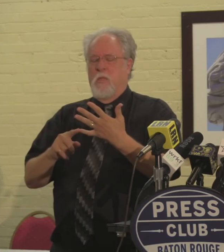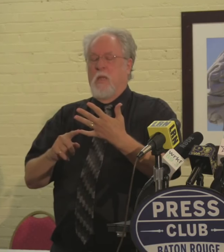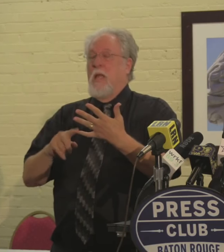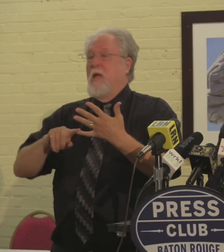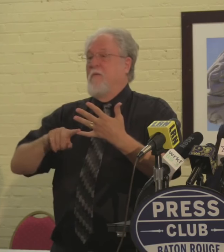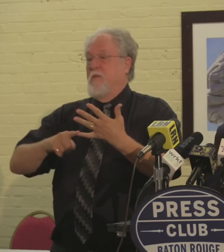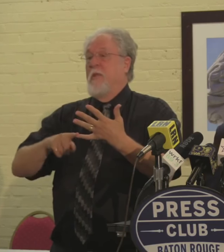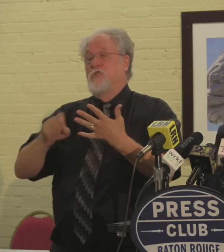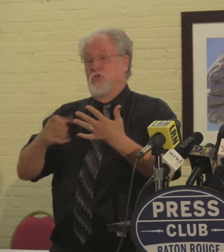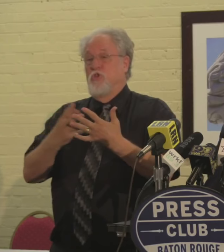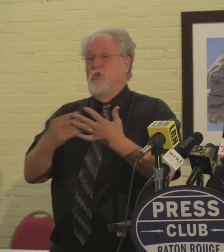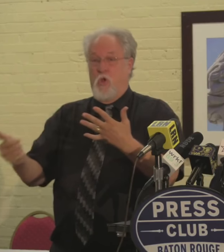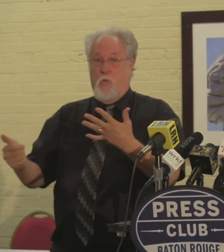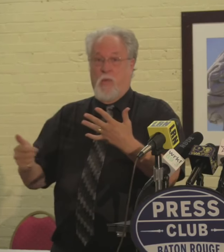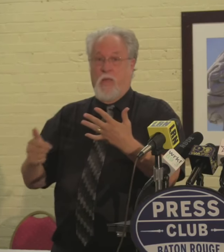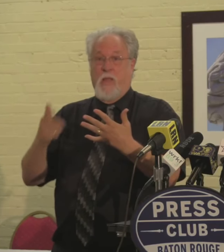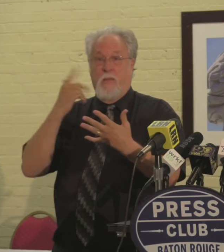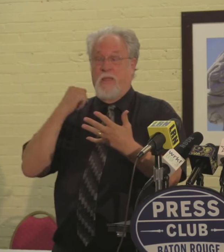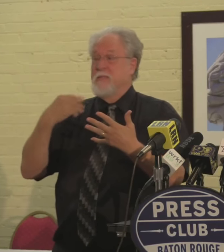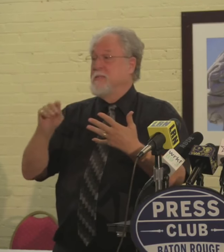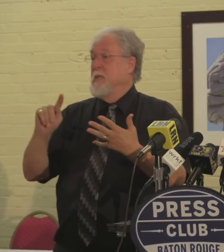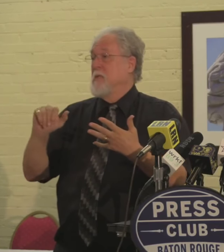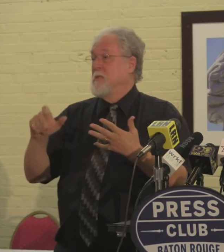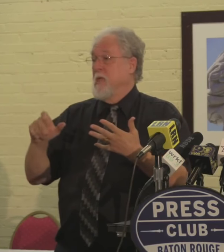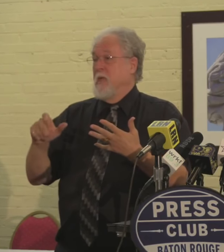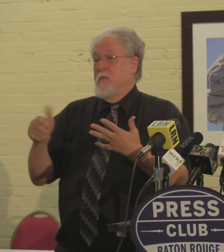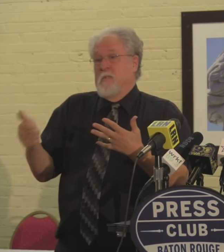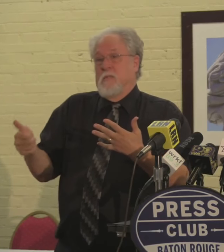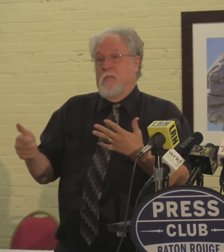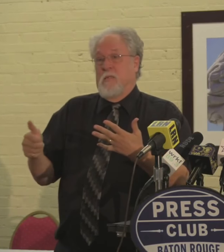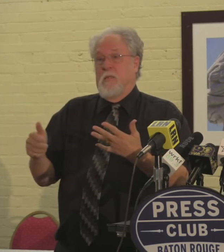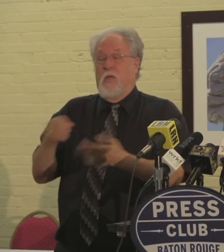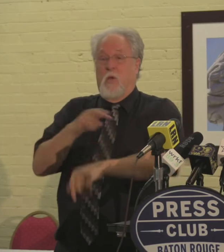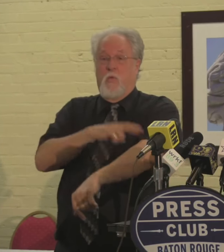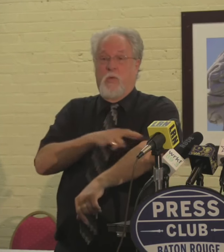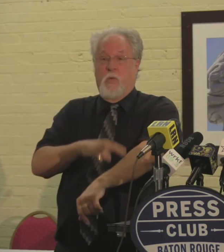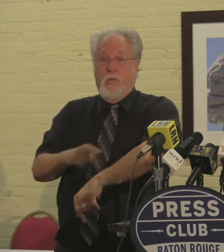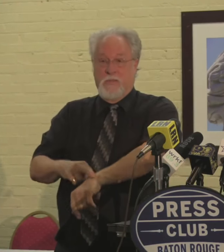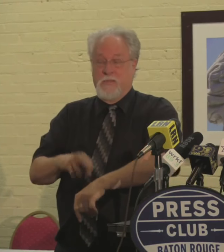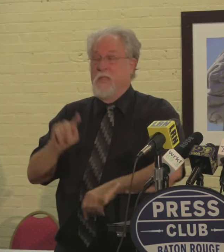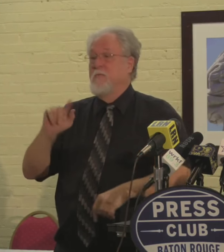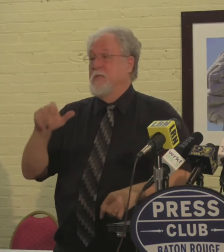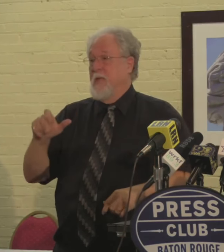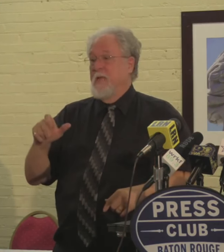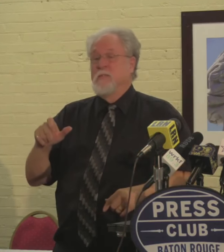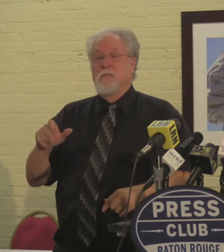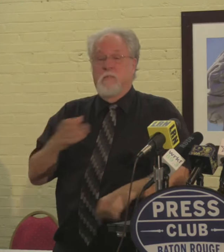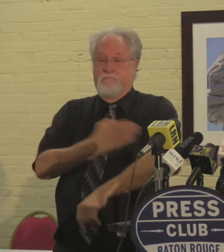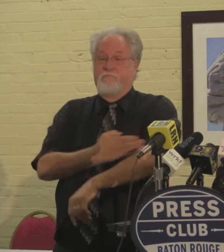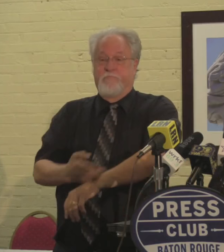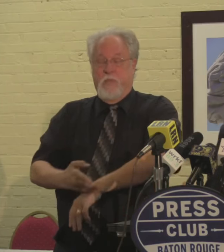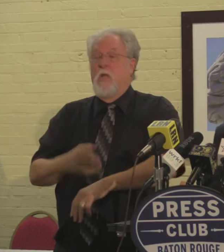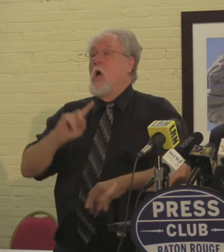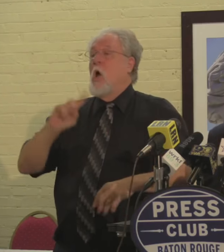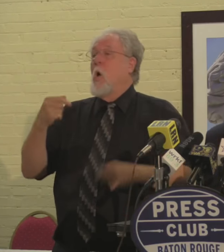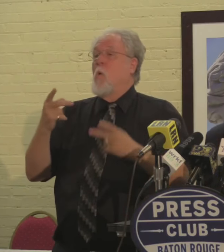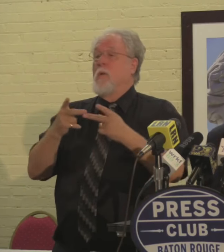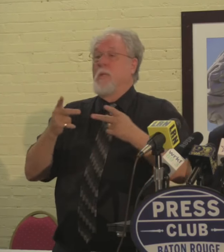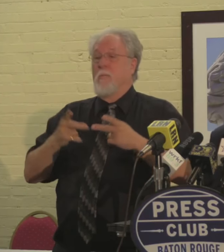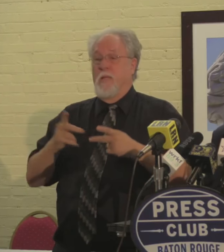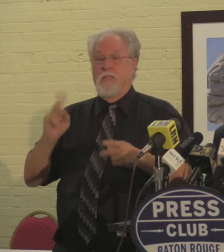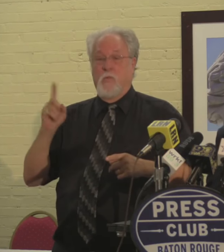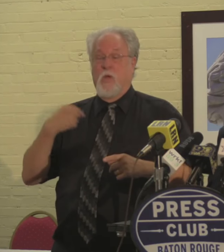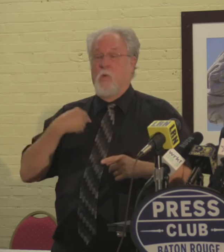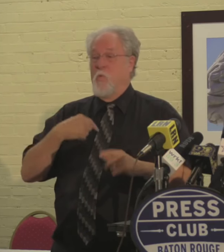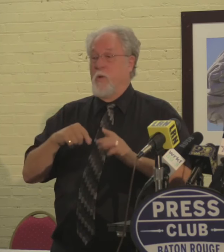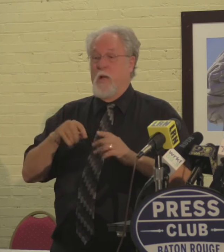penny should go away because the sales tax is by its nature a regressive tax, and the only place in the country where we're an outlier